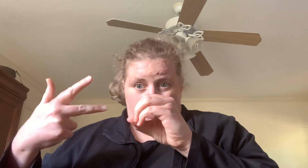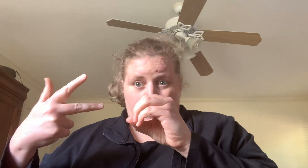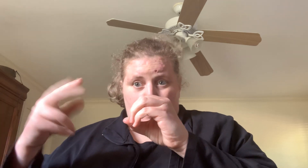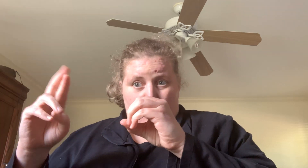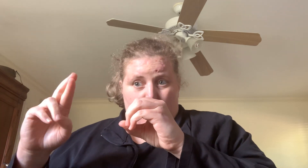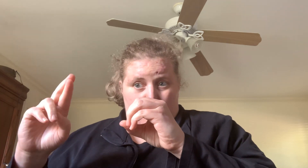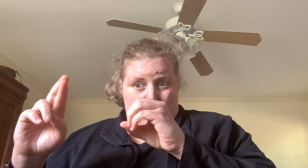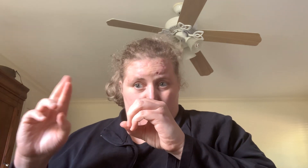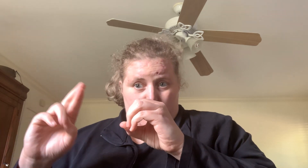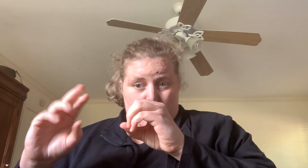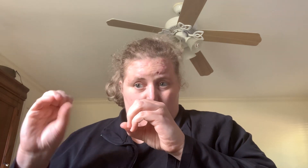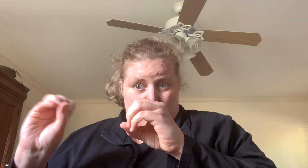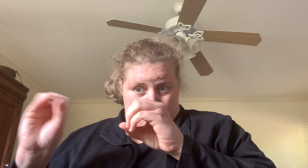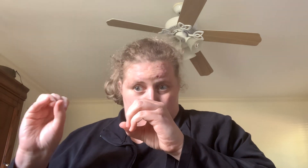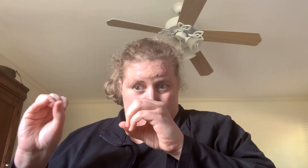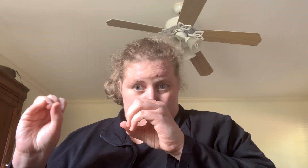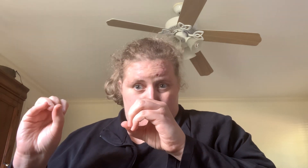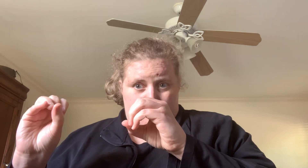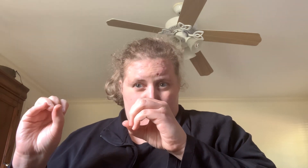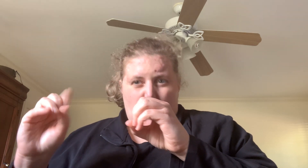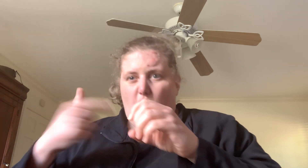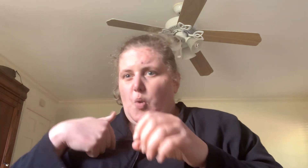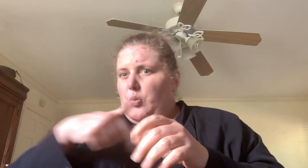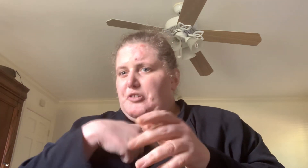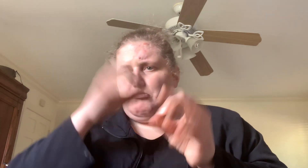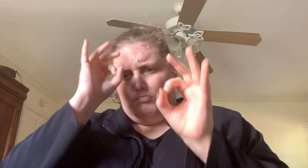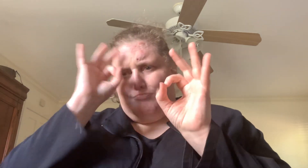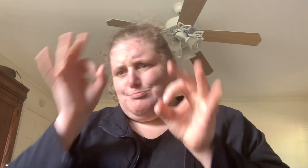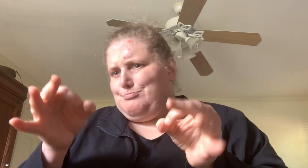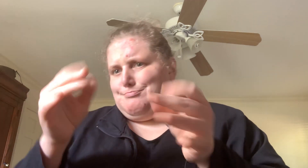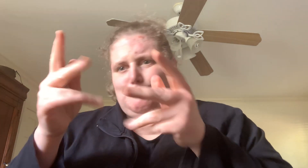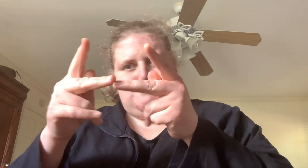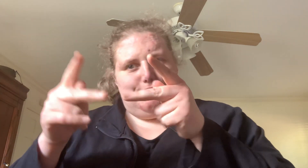We're just going to pick a place to start. I'm